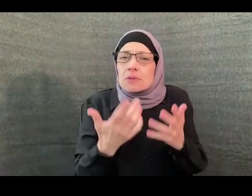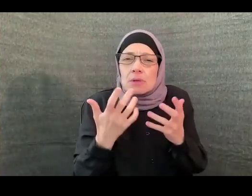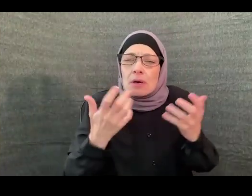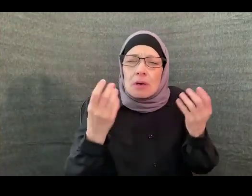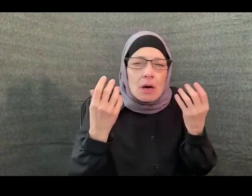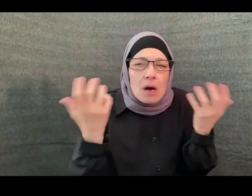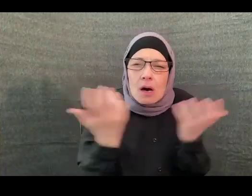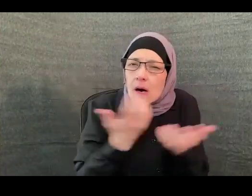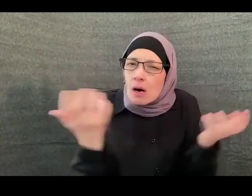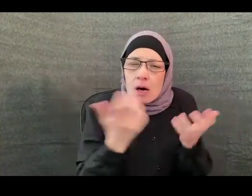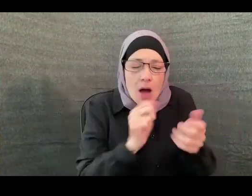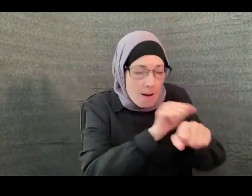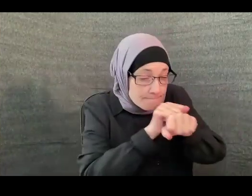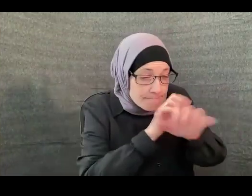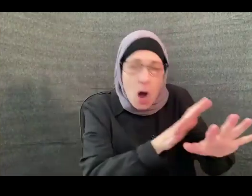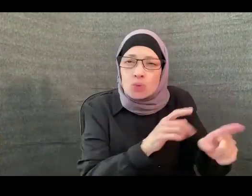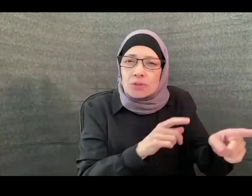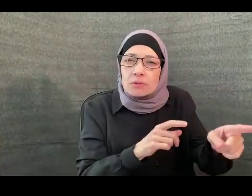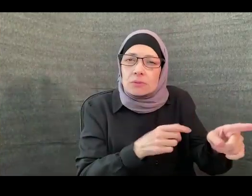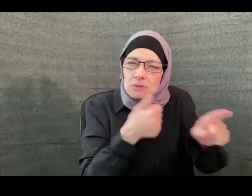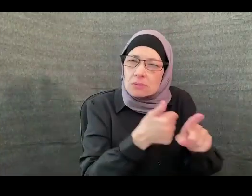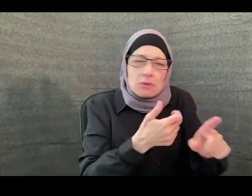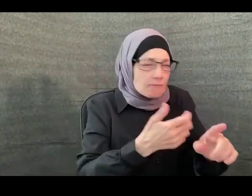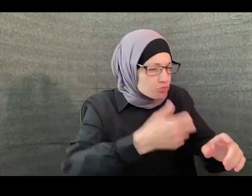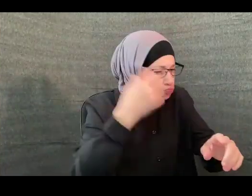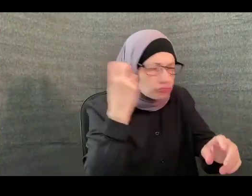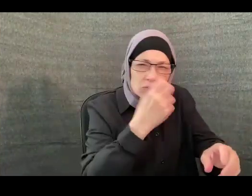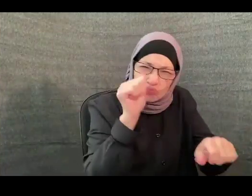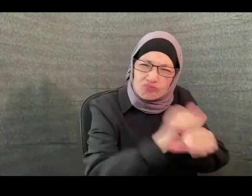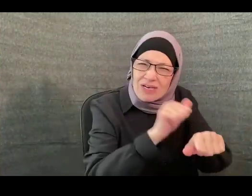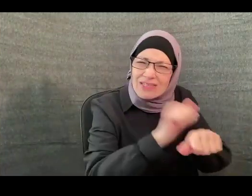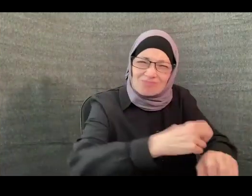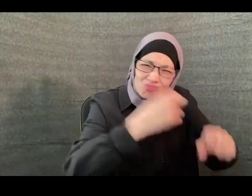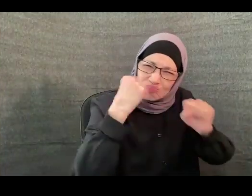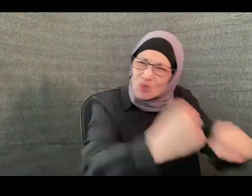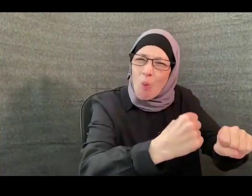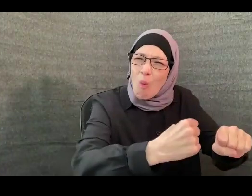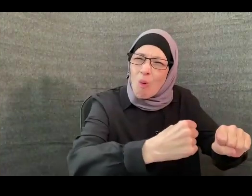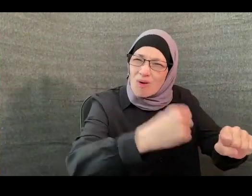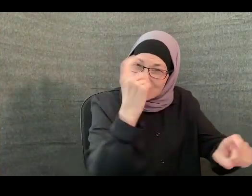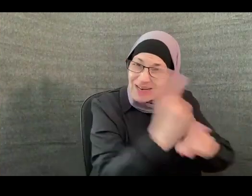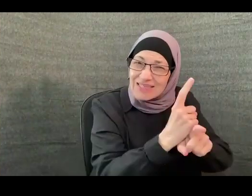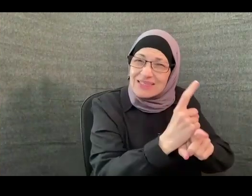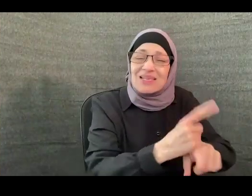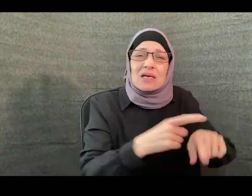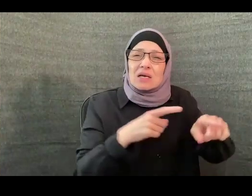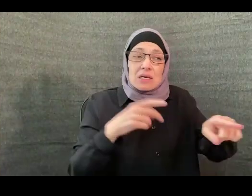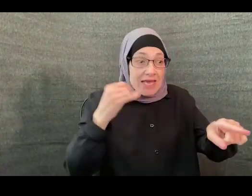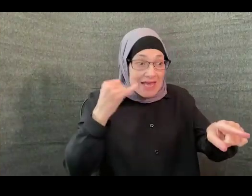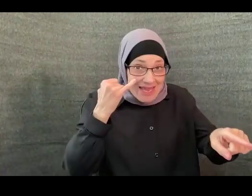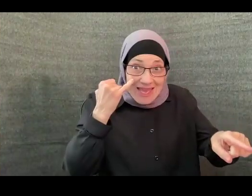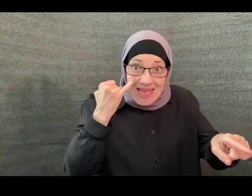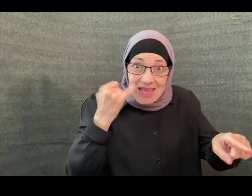the Quran as we did, because before us, Allah subhanahu wa ta'ala